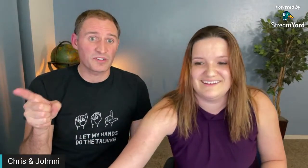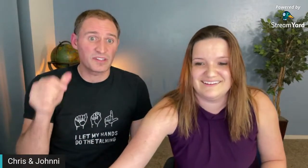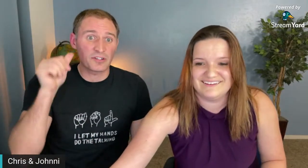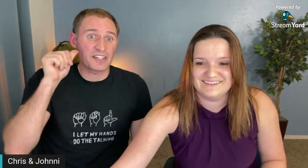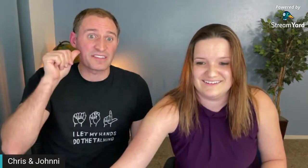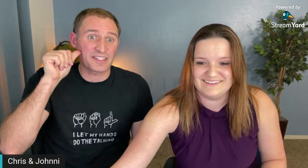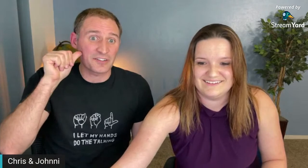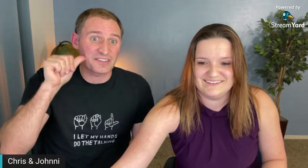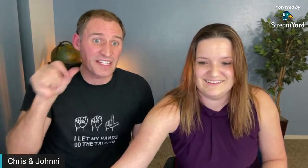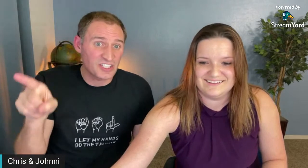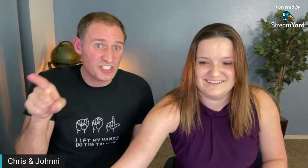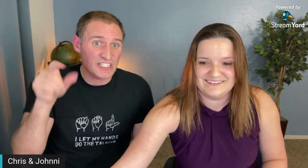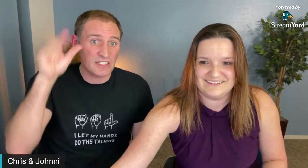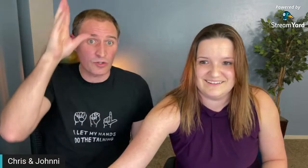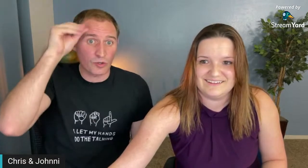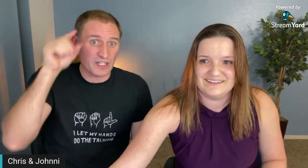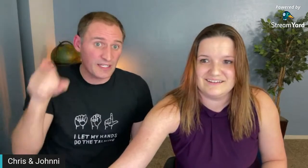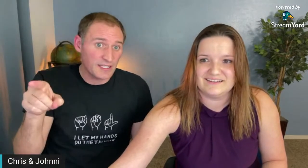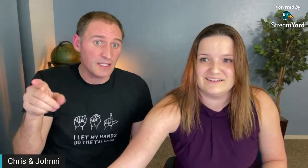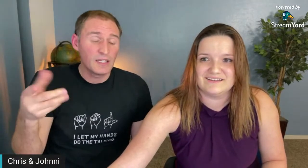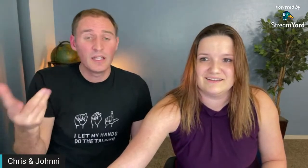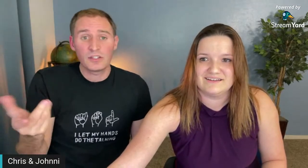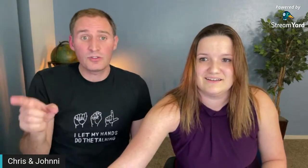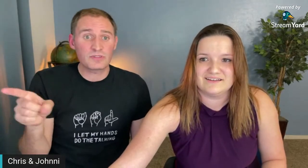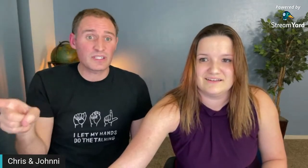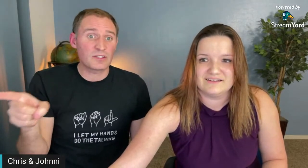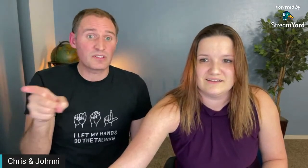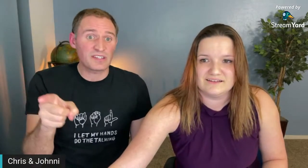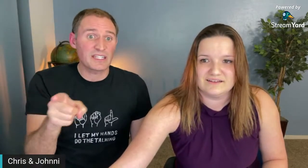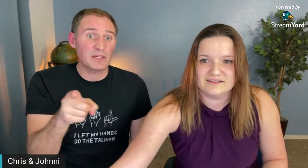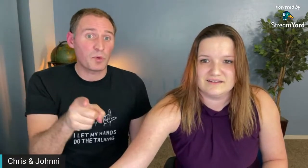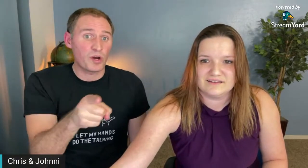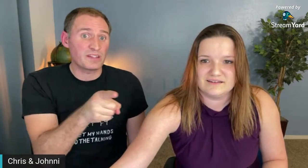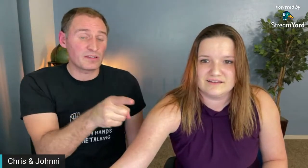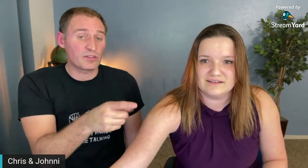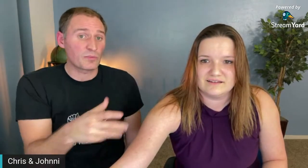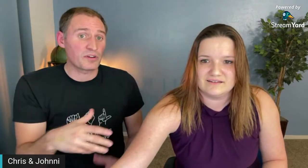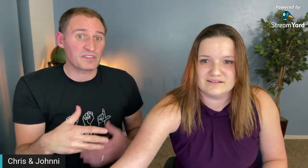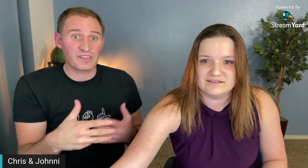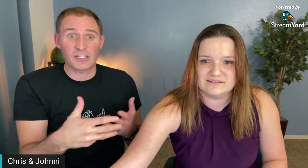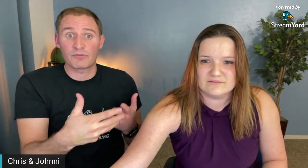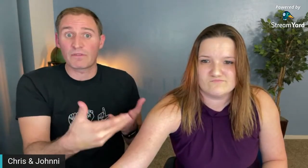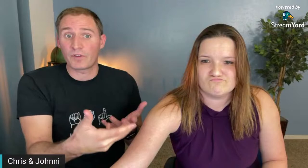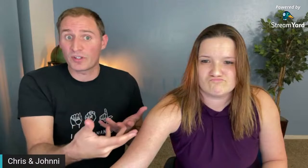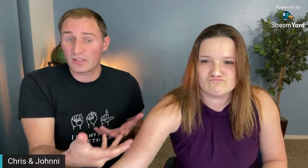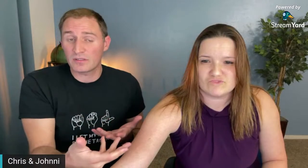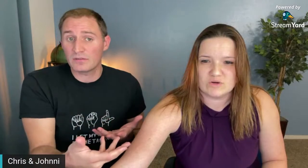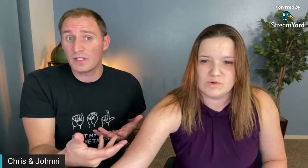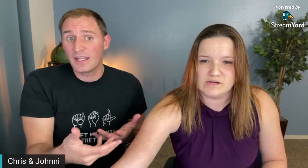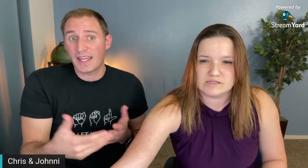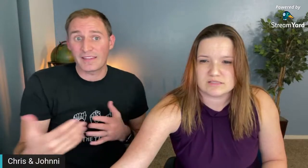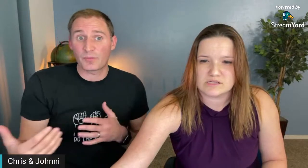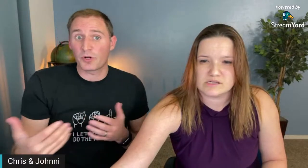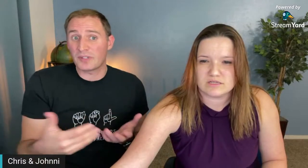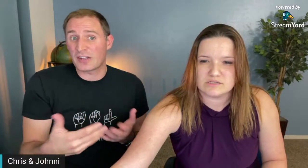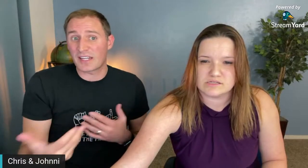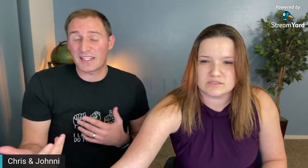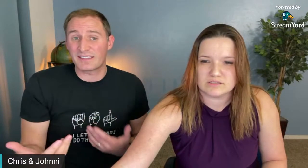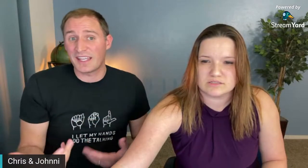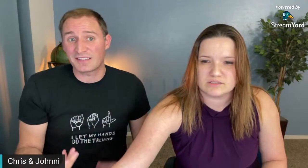You don't necessarily say she or he. Usually you just end up pointing to the person that you're referring to, and the pronoun kind of takes care